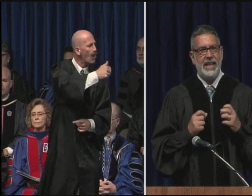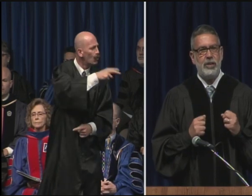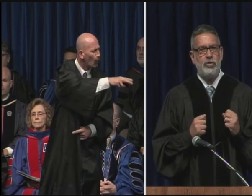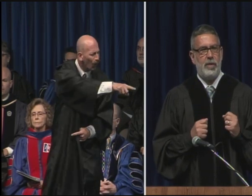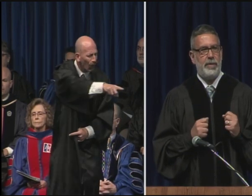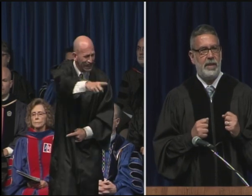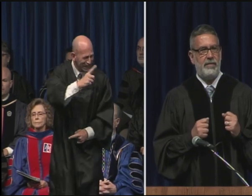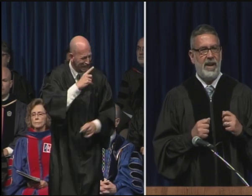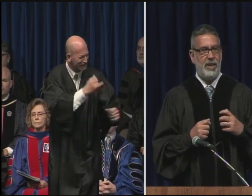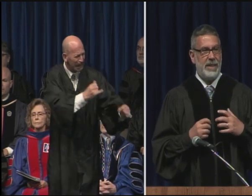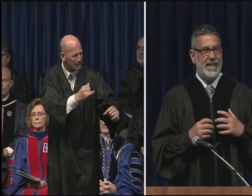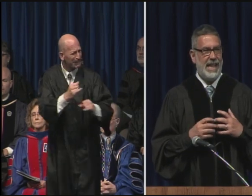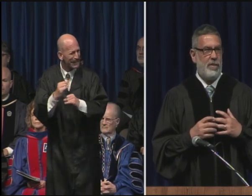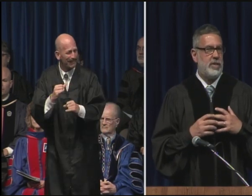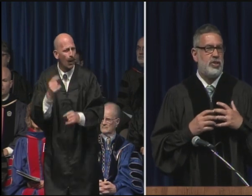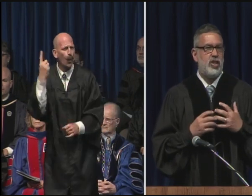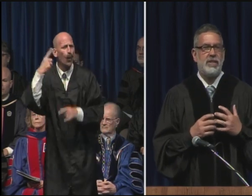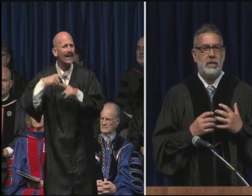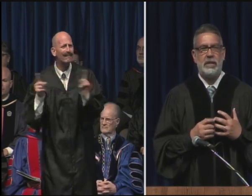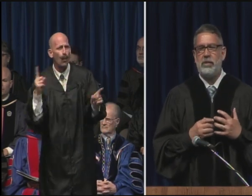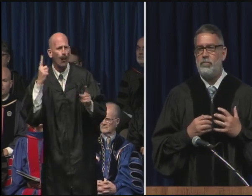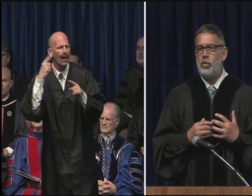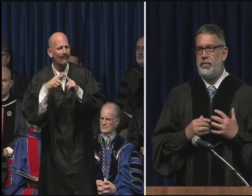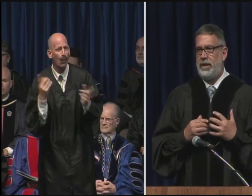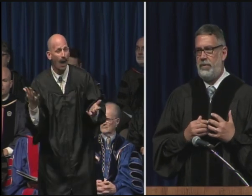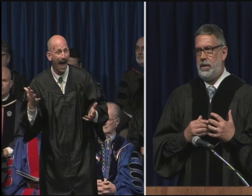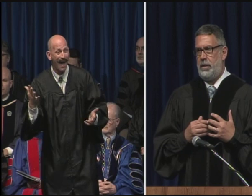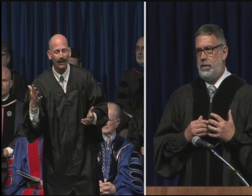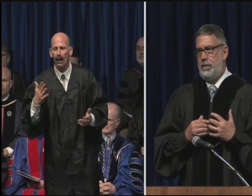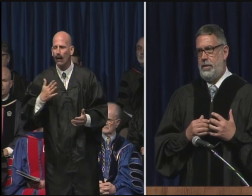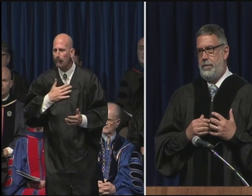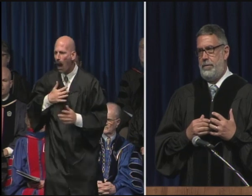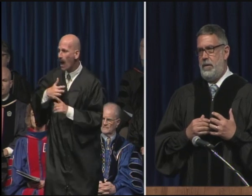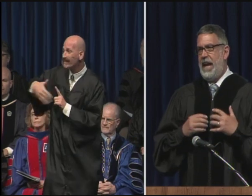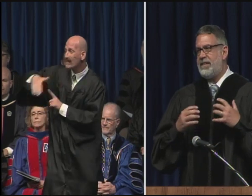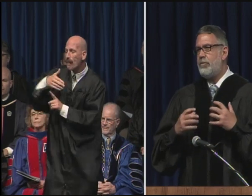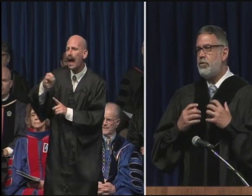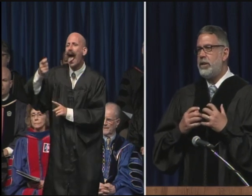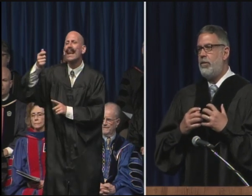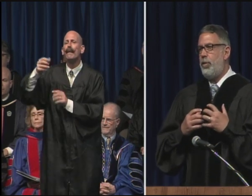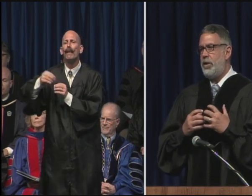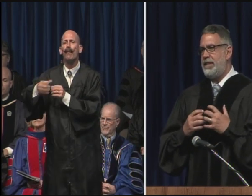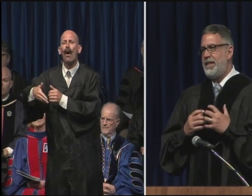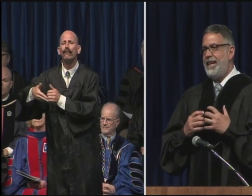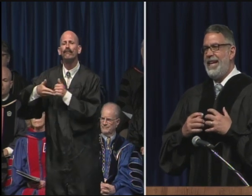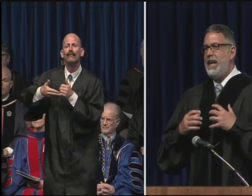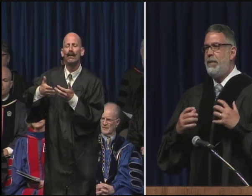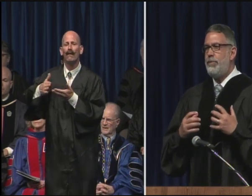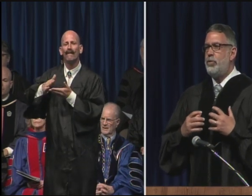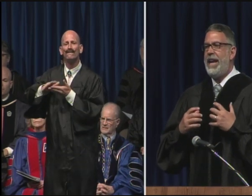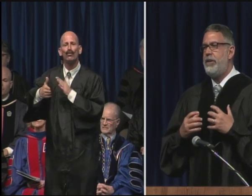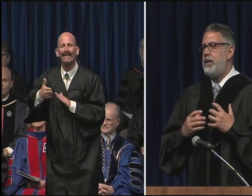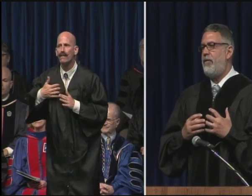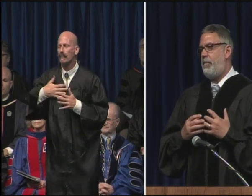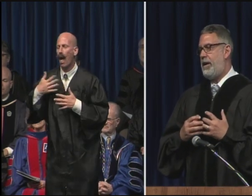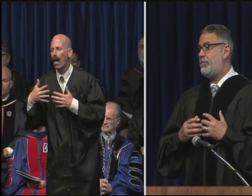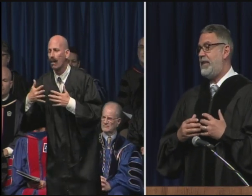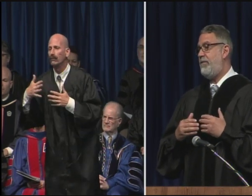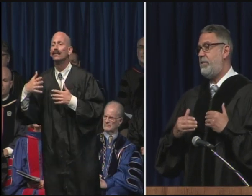grew up in an environment that was just a little more forgiving. At some critical points, he had people who cared enough about him to give him a